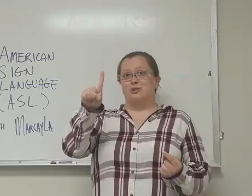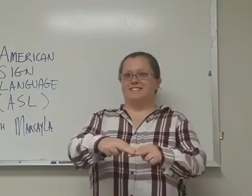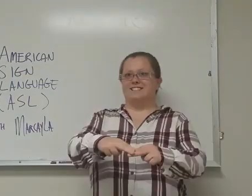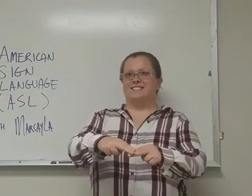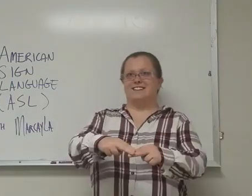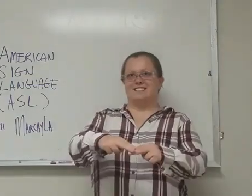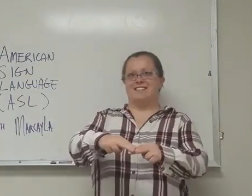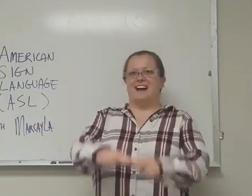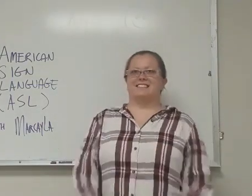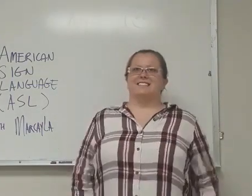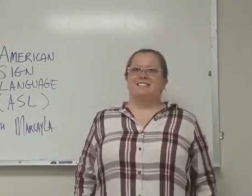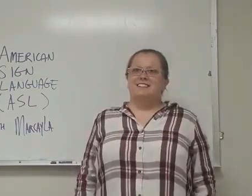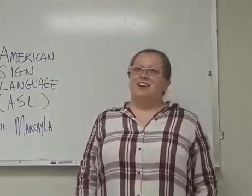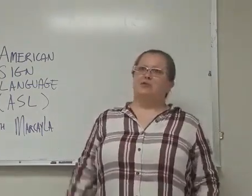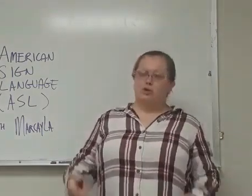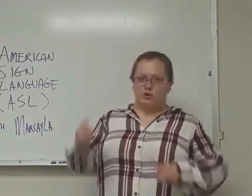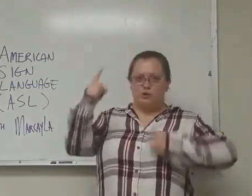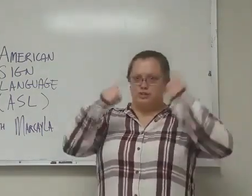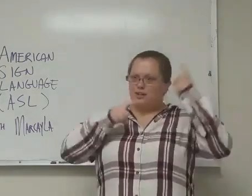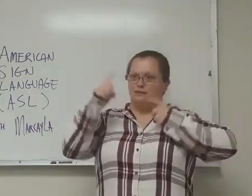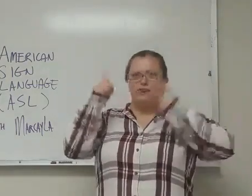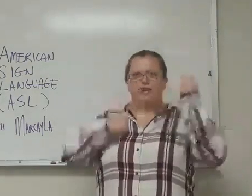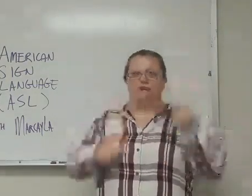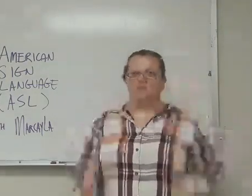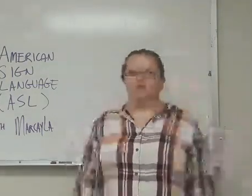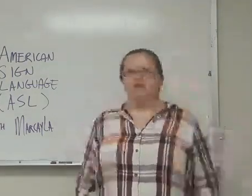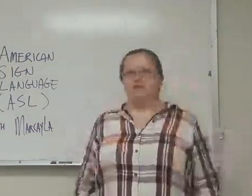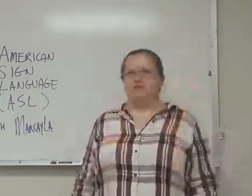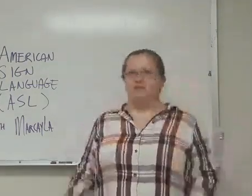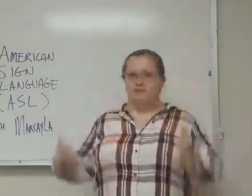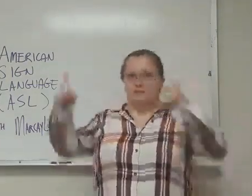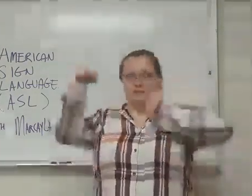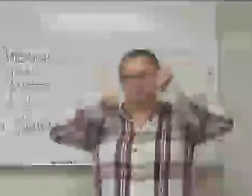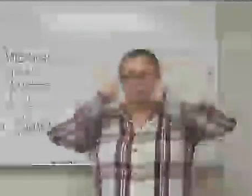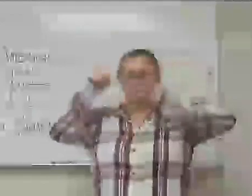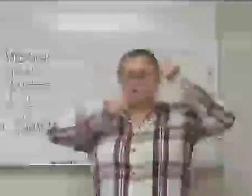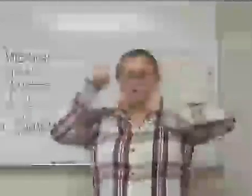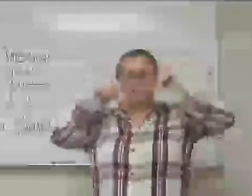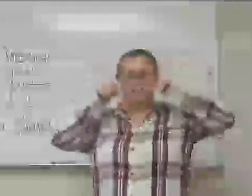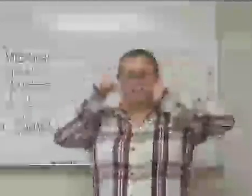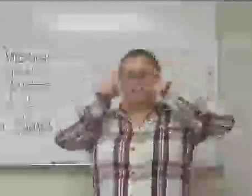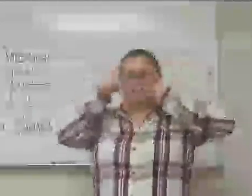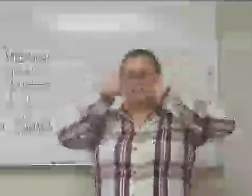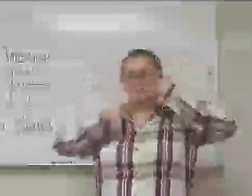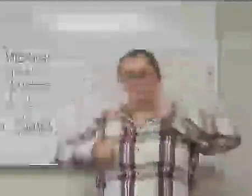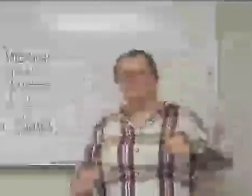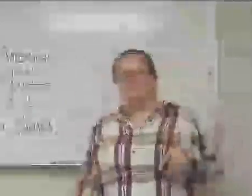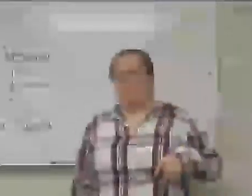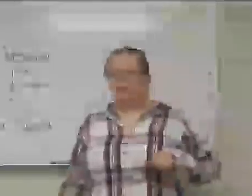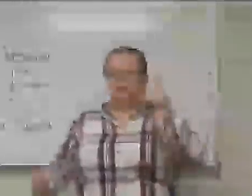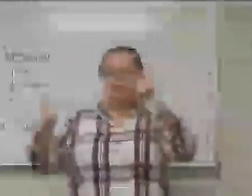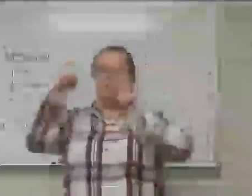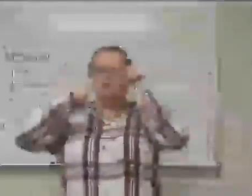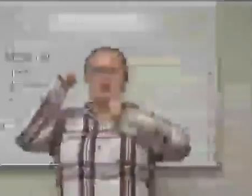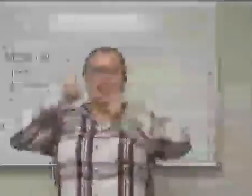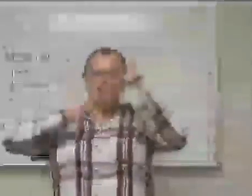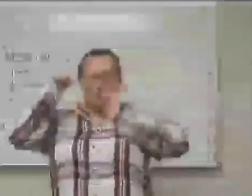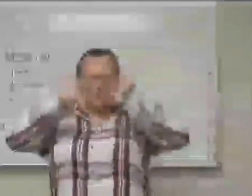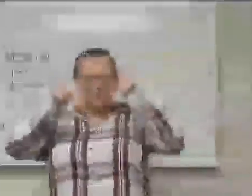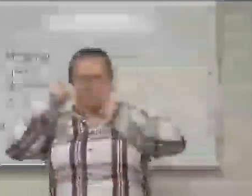fun? Okay. Exactly. And of course, once again, facial expressions. This is expressions. Okay. So if you see me doing that, that means